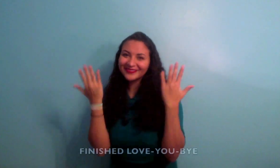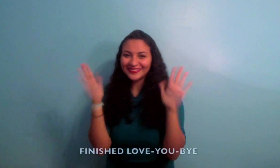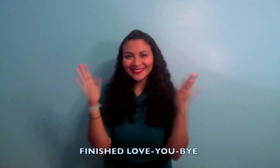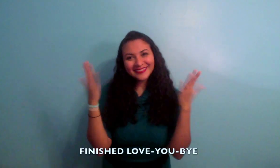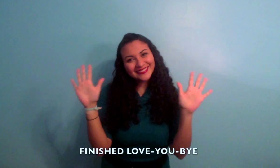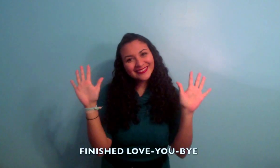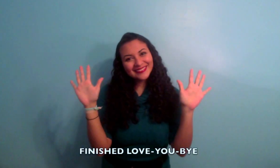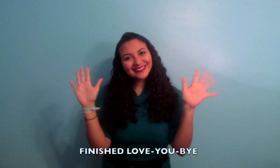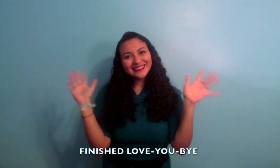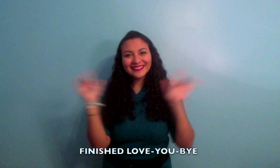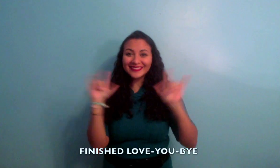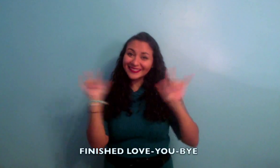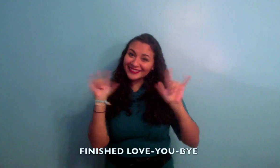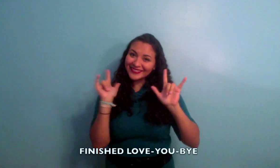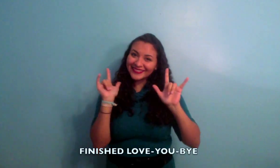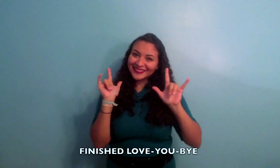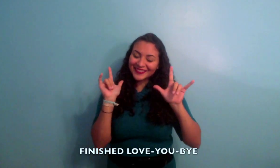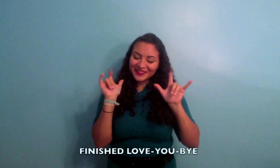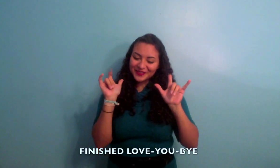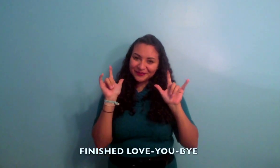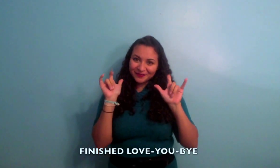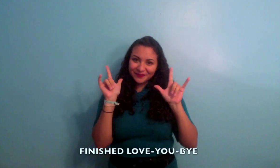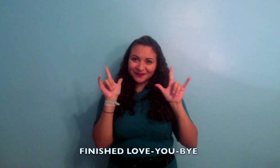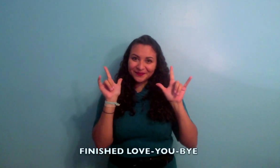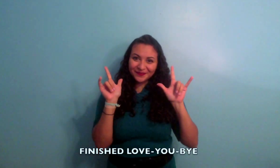life I want for Christmas With you